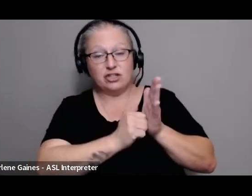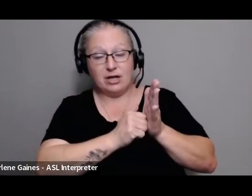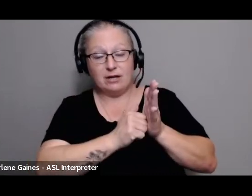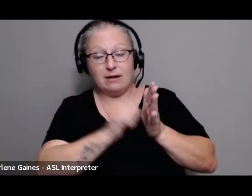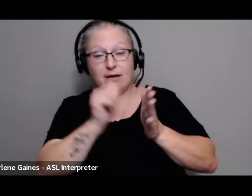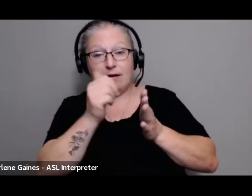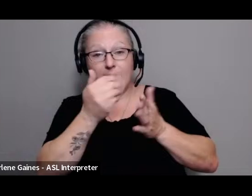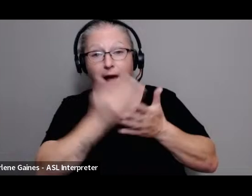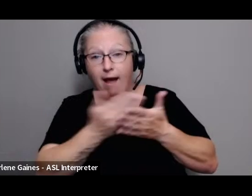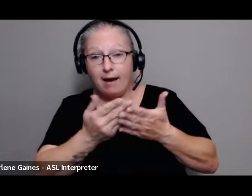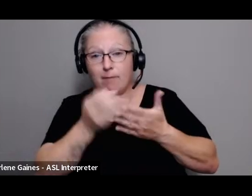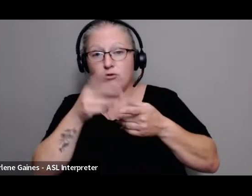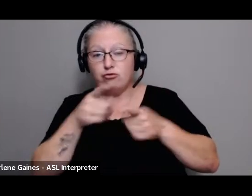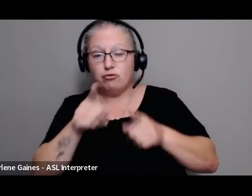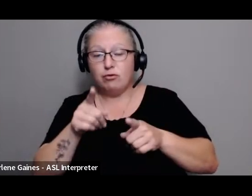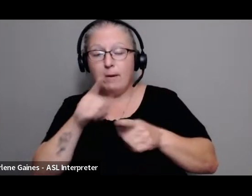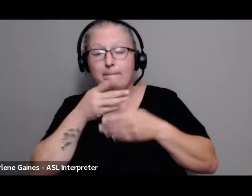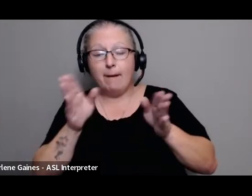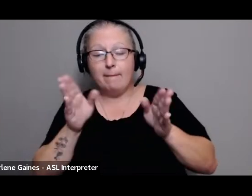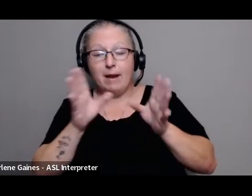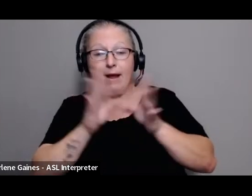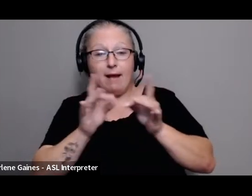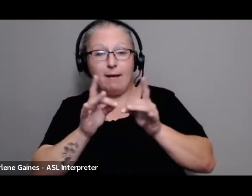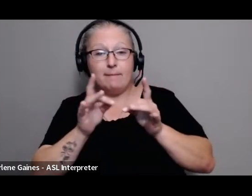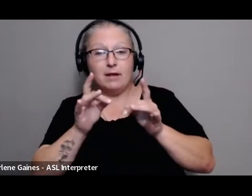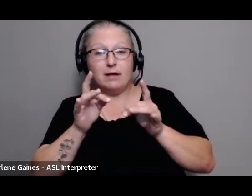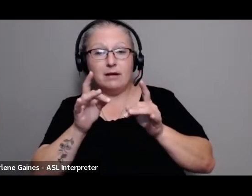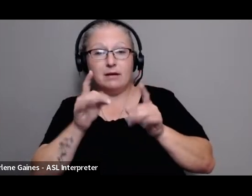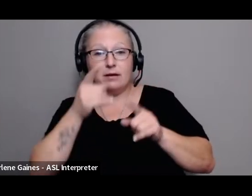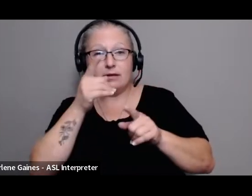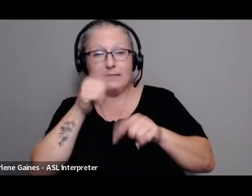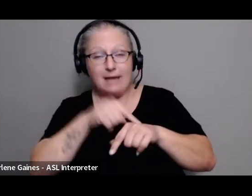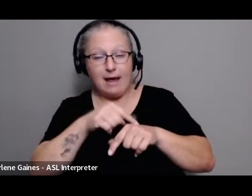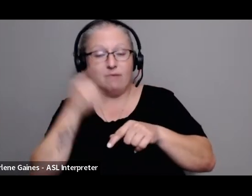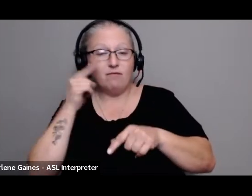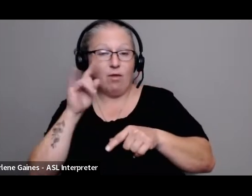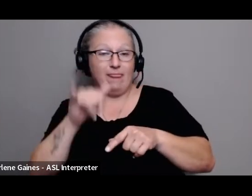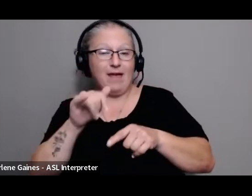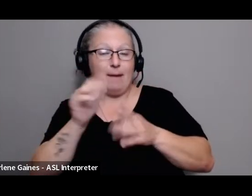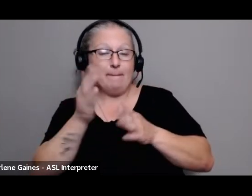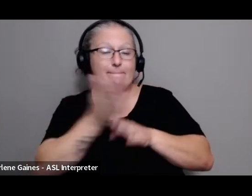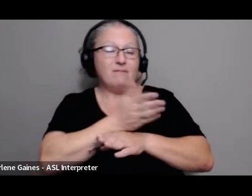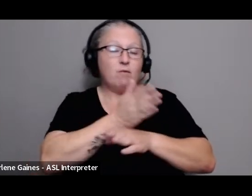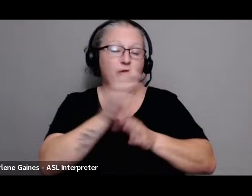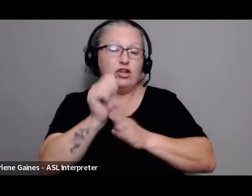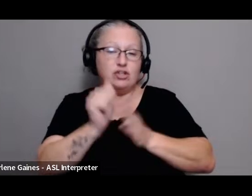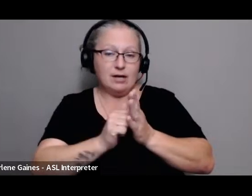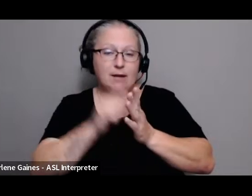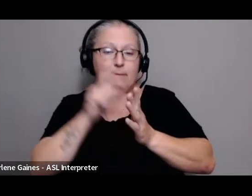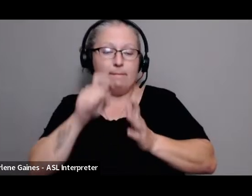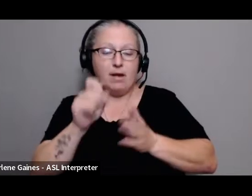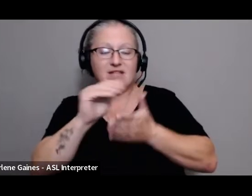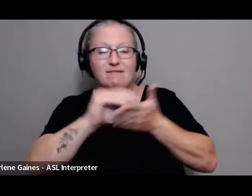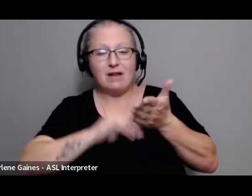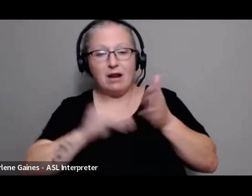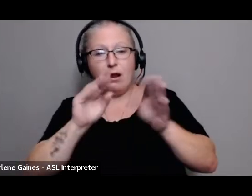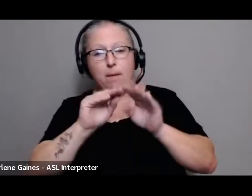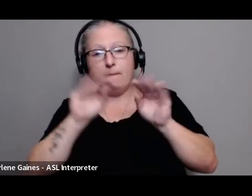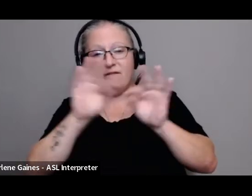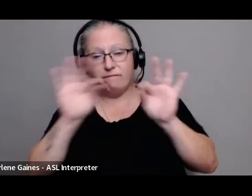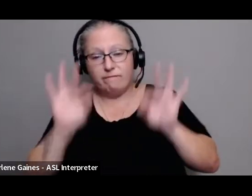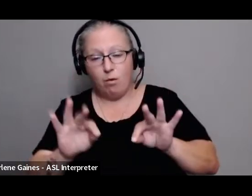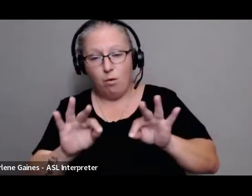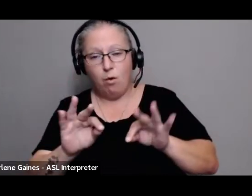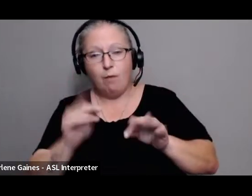during the public comments section at the beginning of the agenda, please fill out a request to address the board form and submit